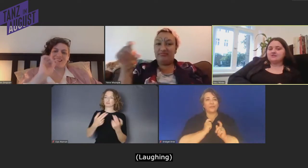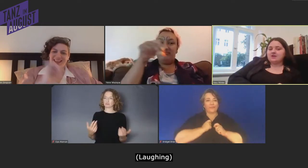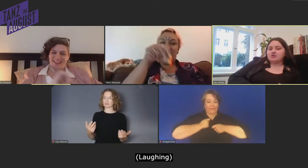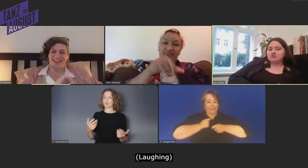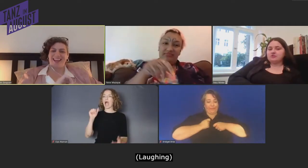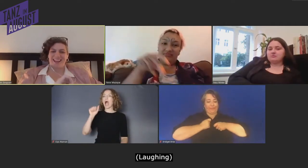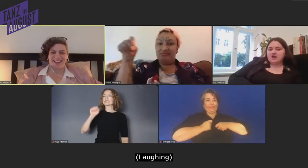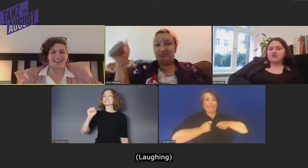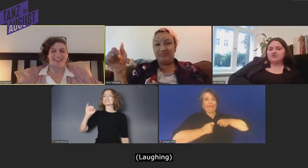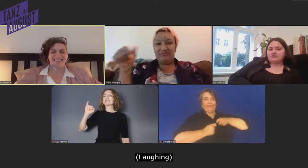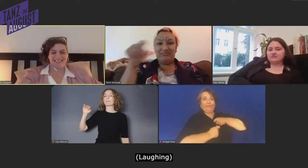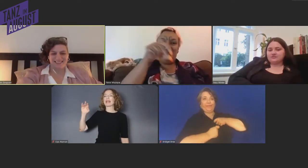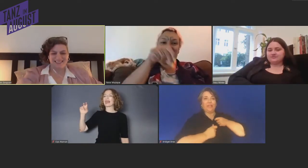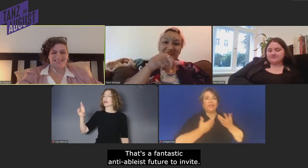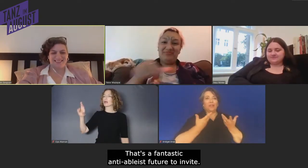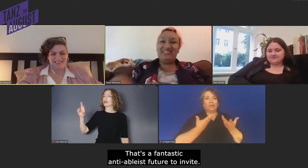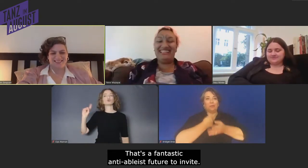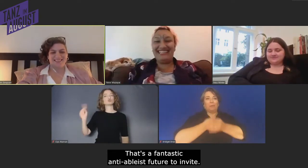anything.